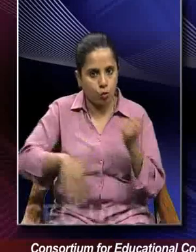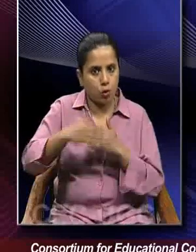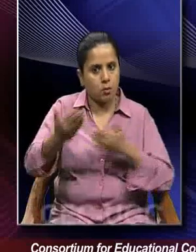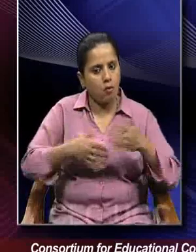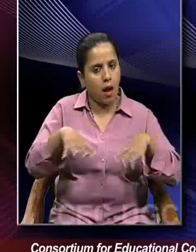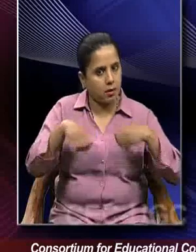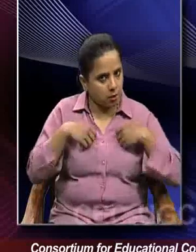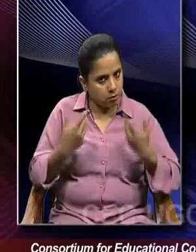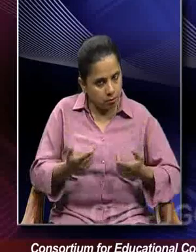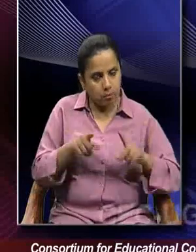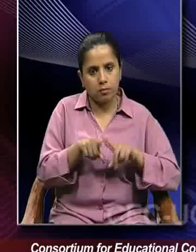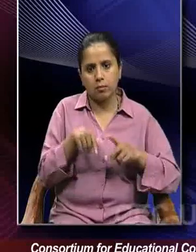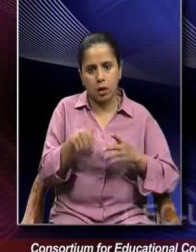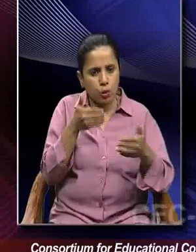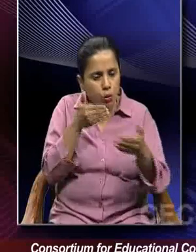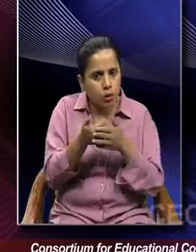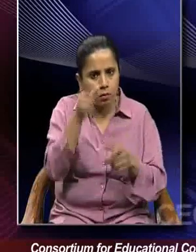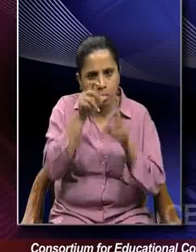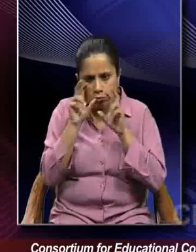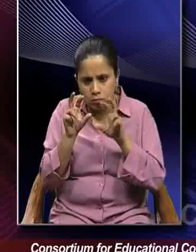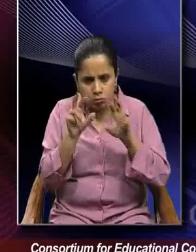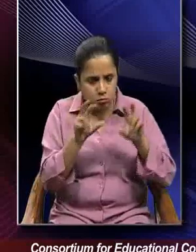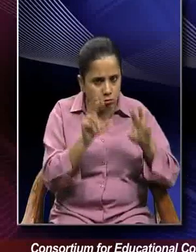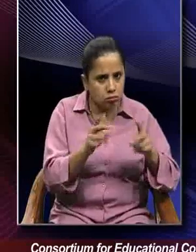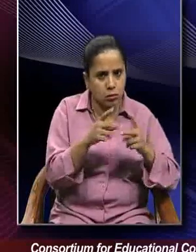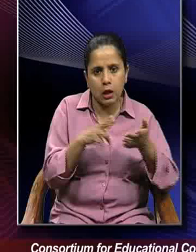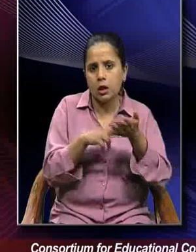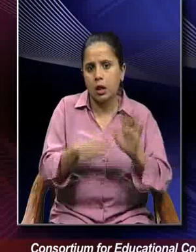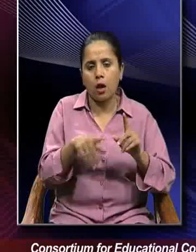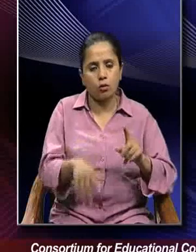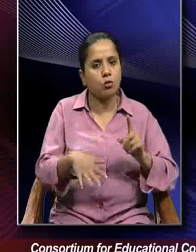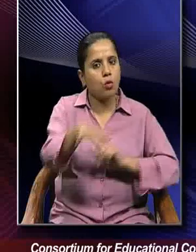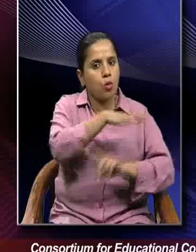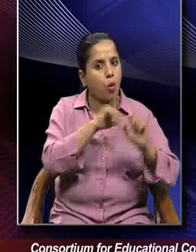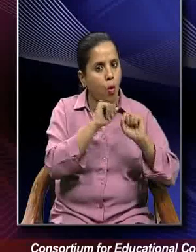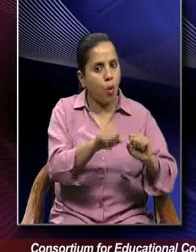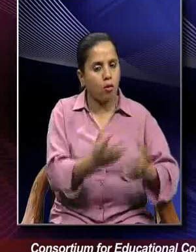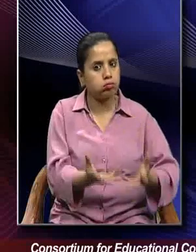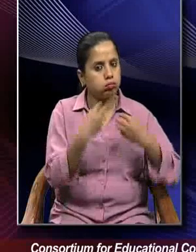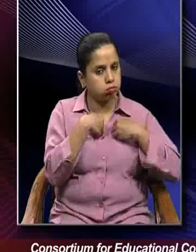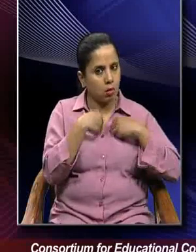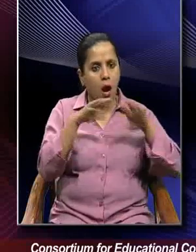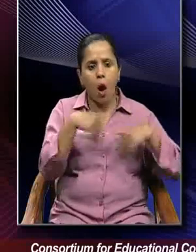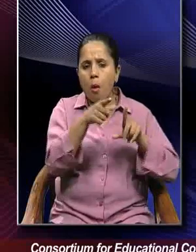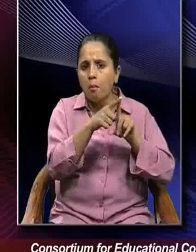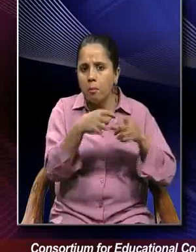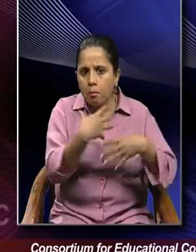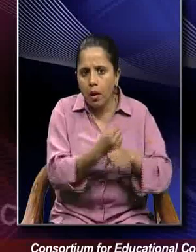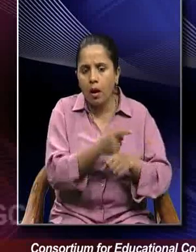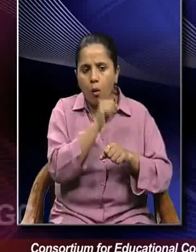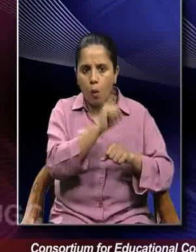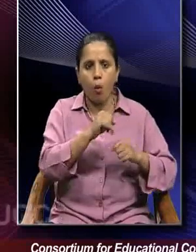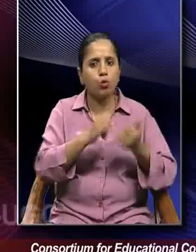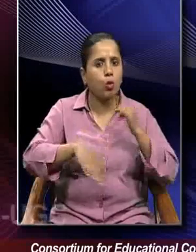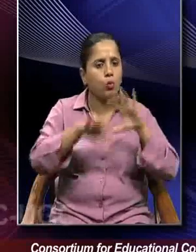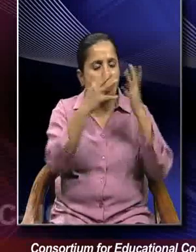by closely observing people in their natural settings in order to grasp how they create and maintain their social